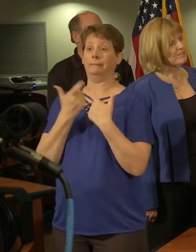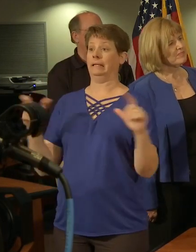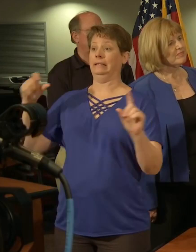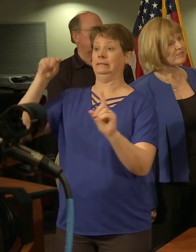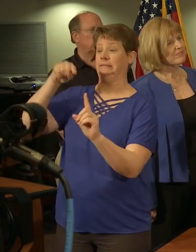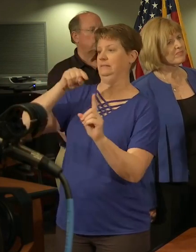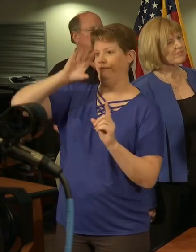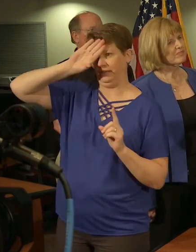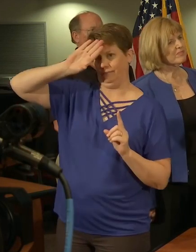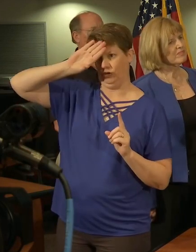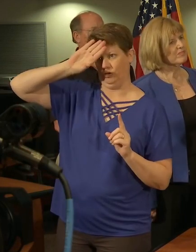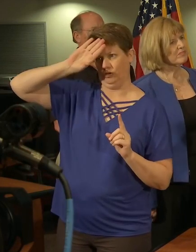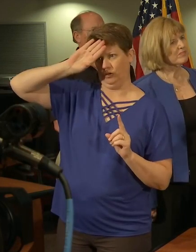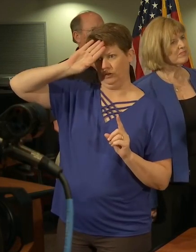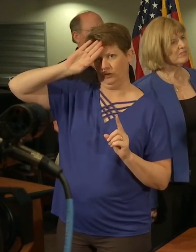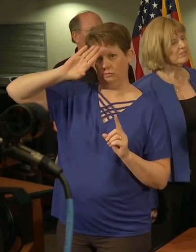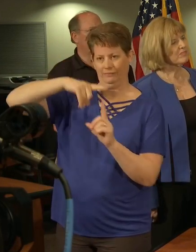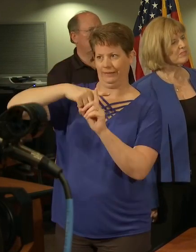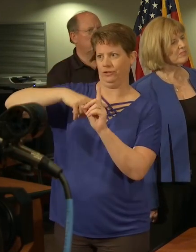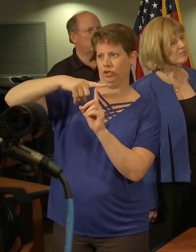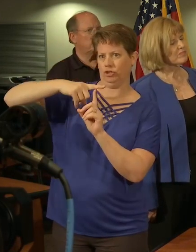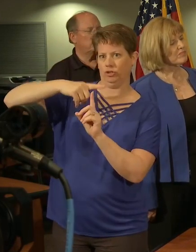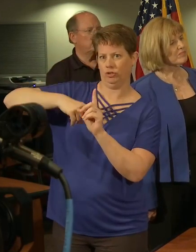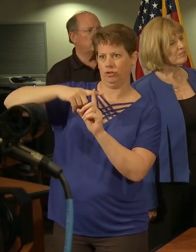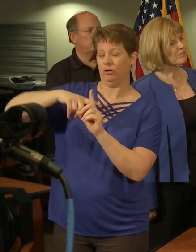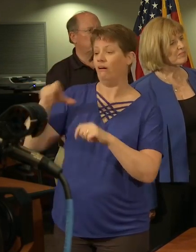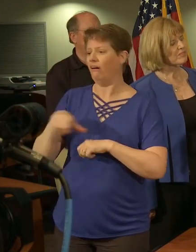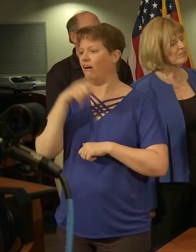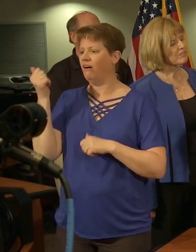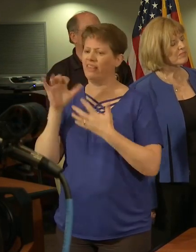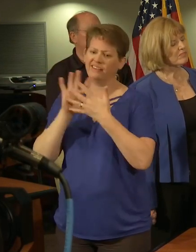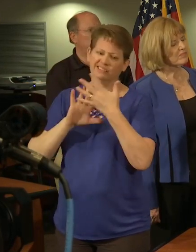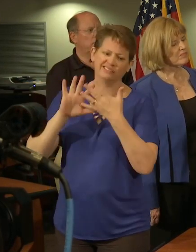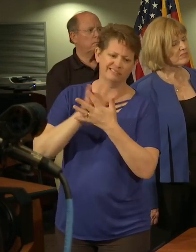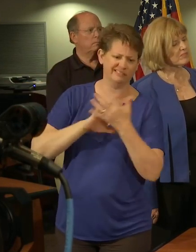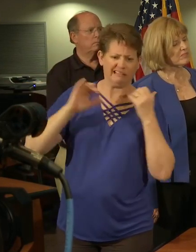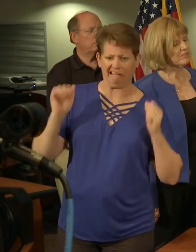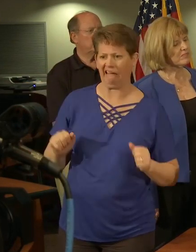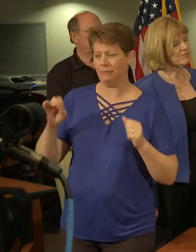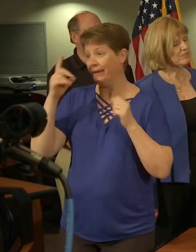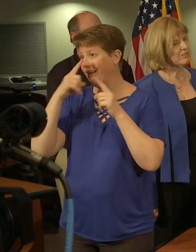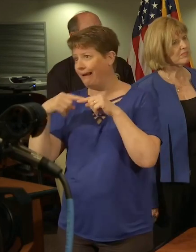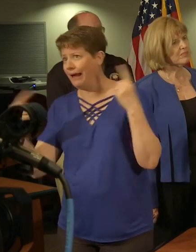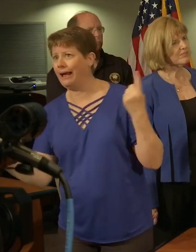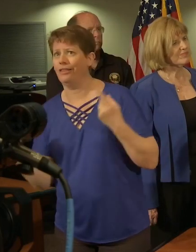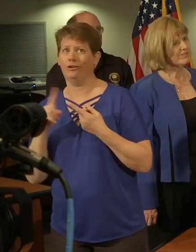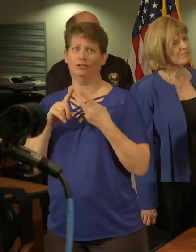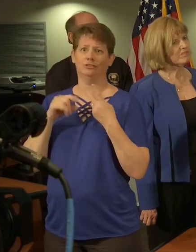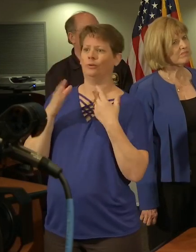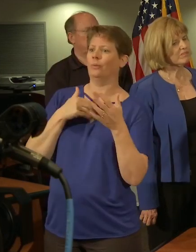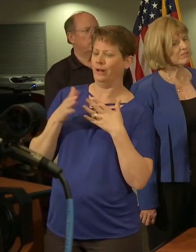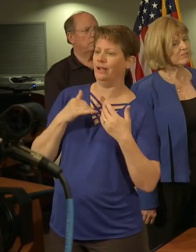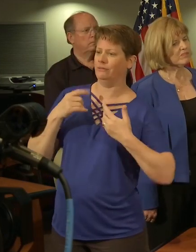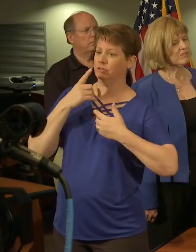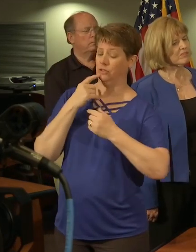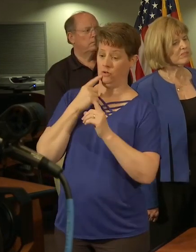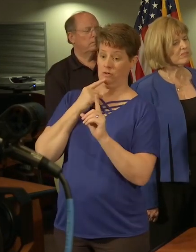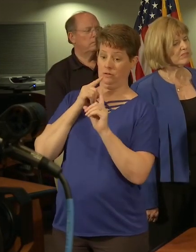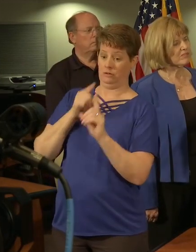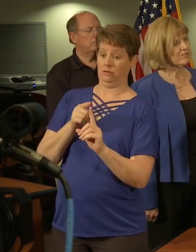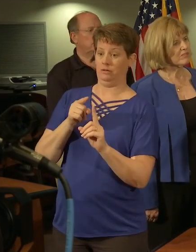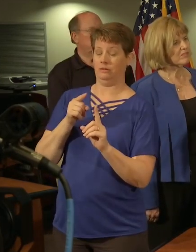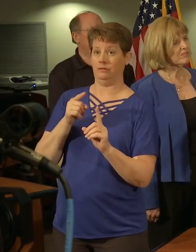is actually fever, because the rest of these symptoms are nonspecific and can represent an allergy or something like that. So we say it's